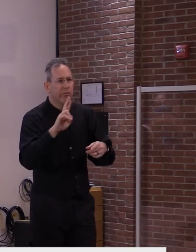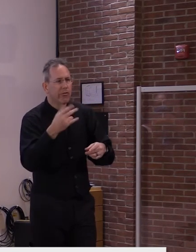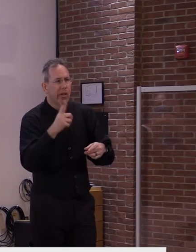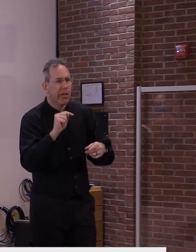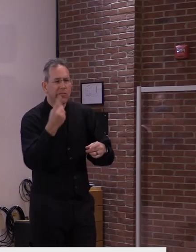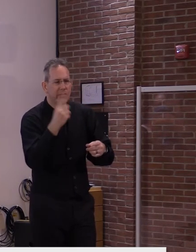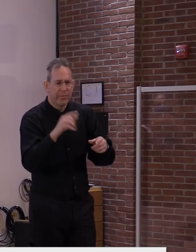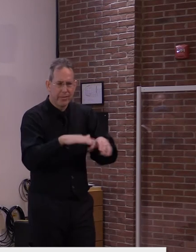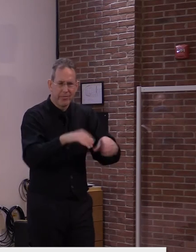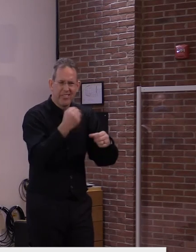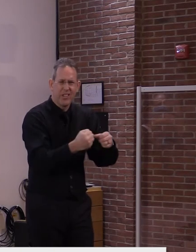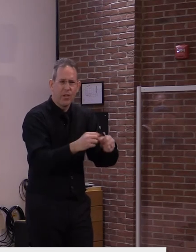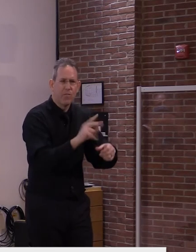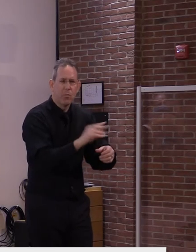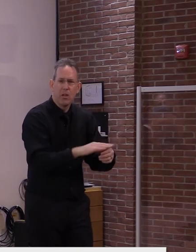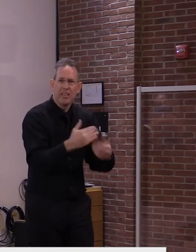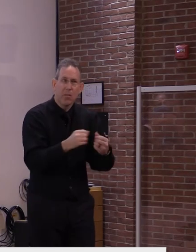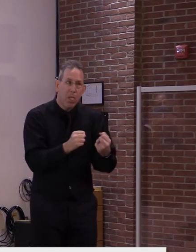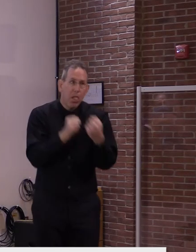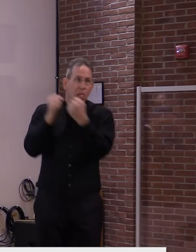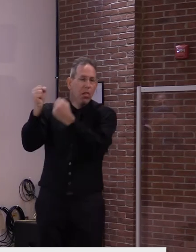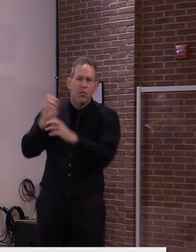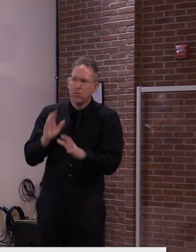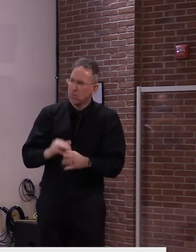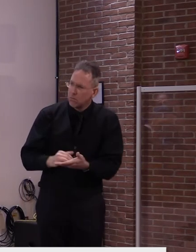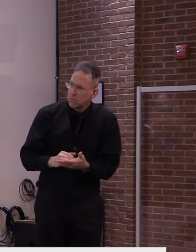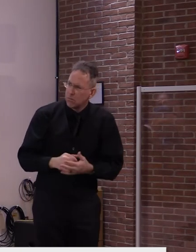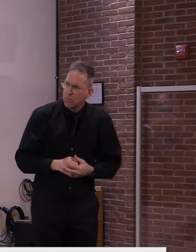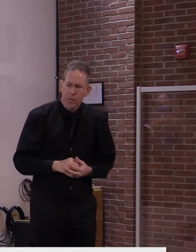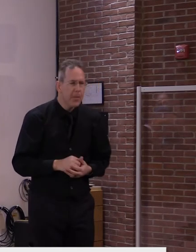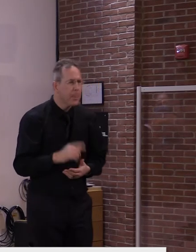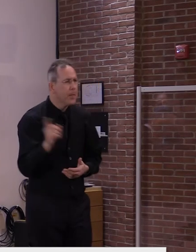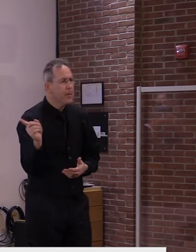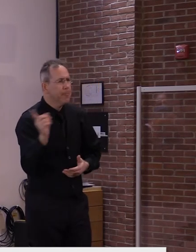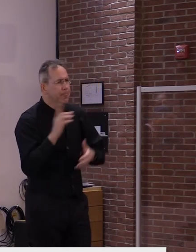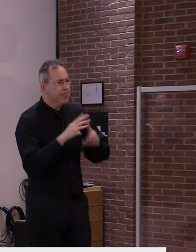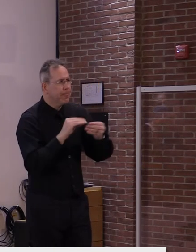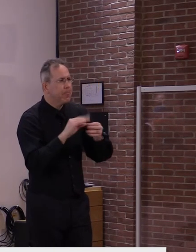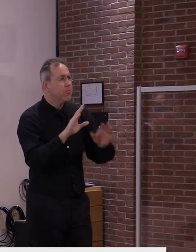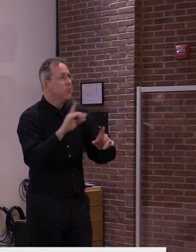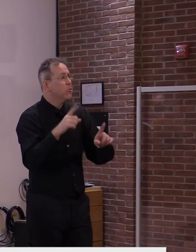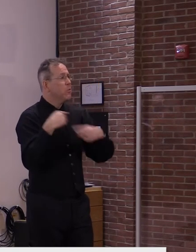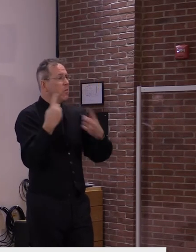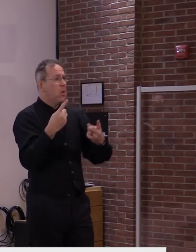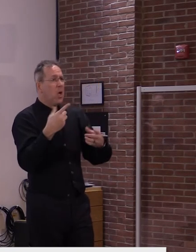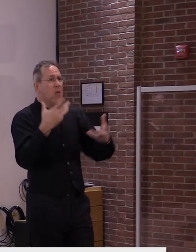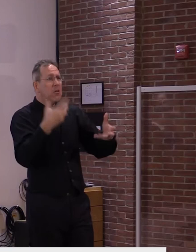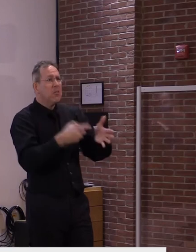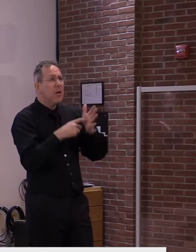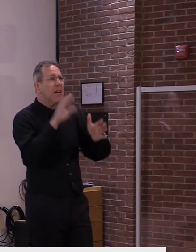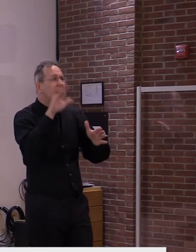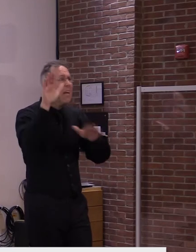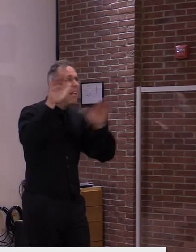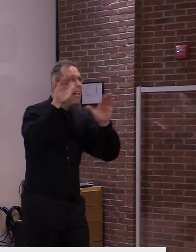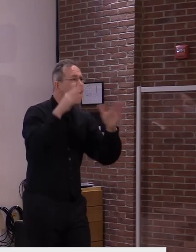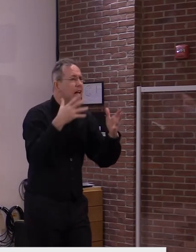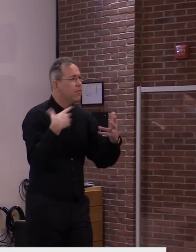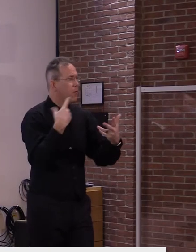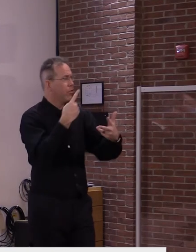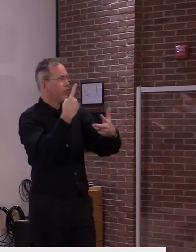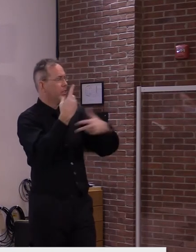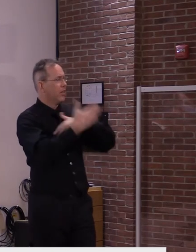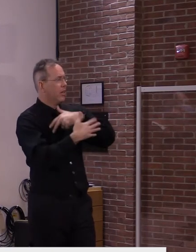32,500 Vermonters sign up. So obviously, it has rolled out nicely. I was surprised to hear